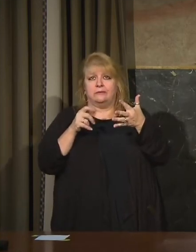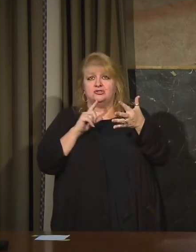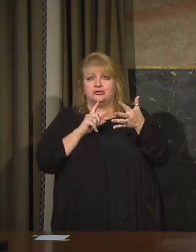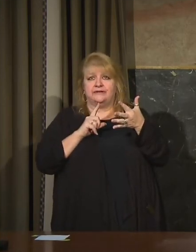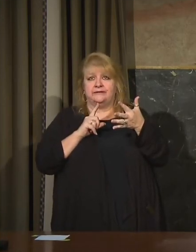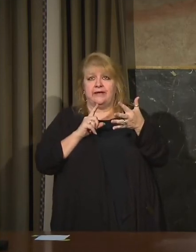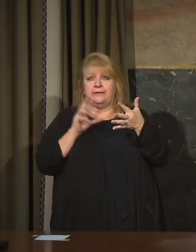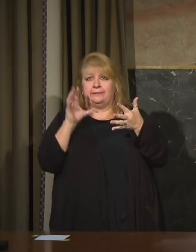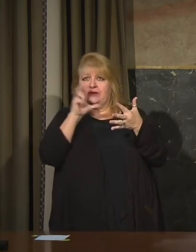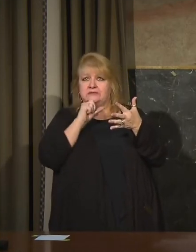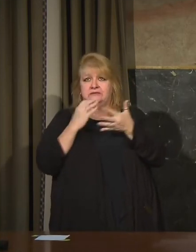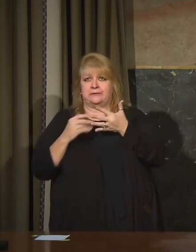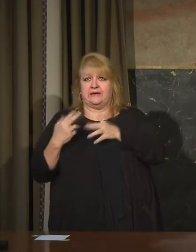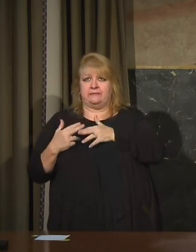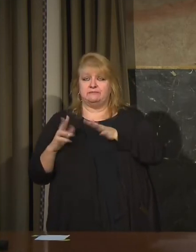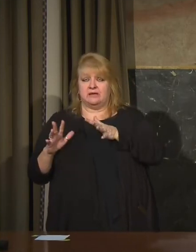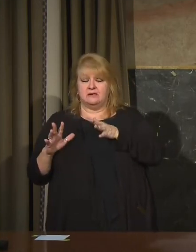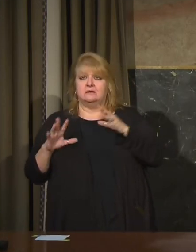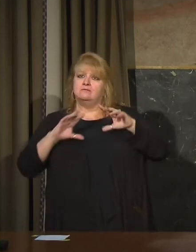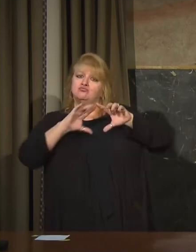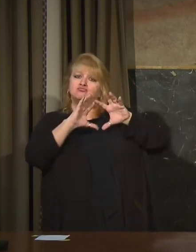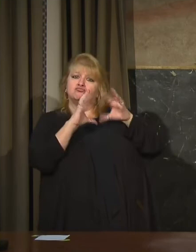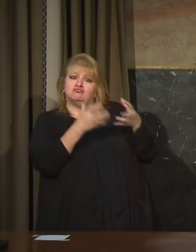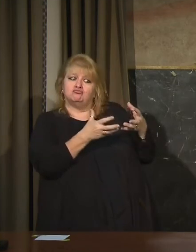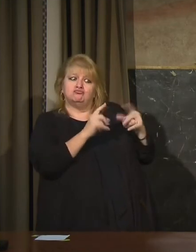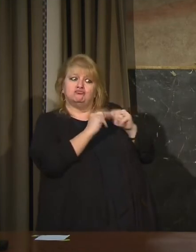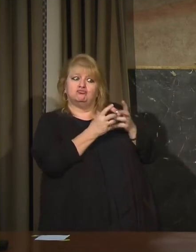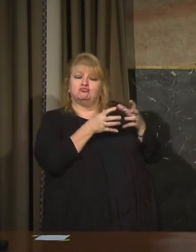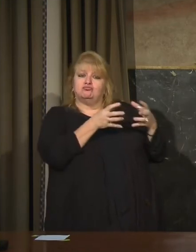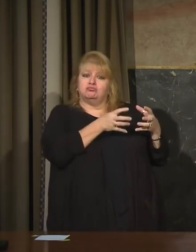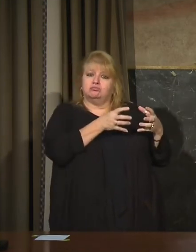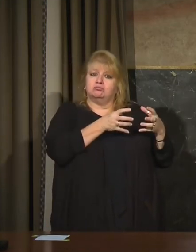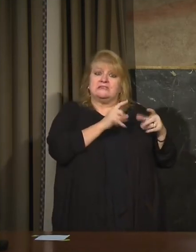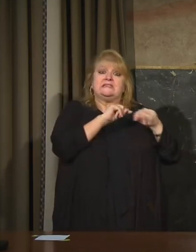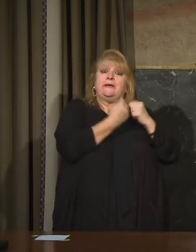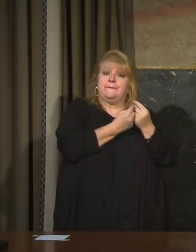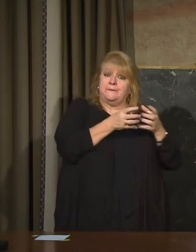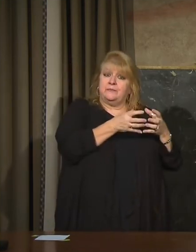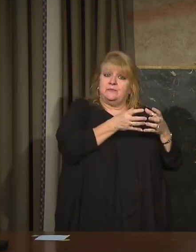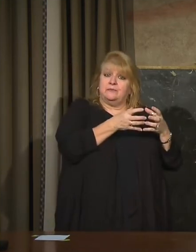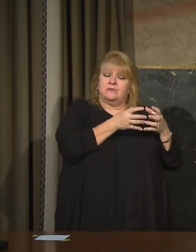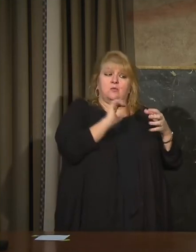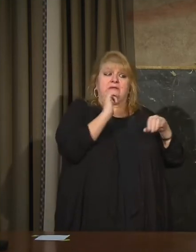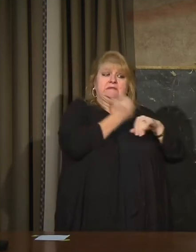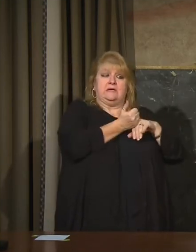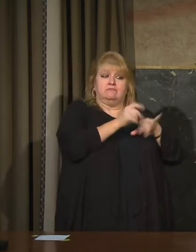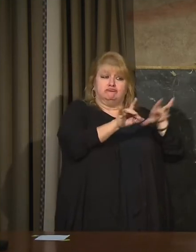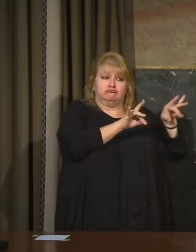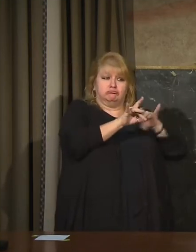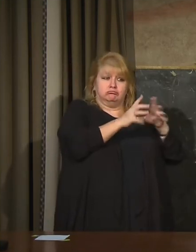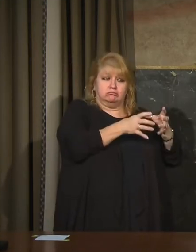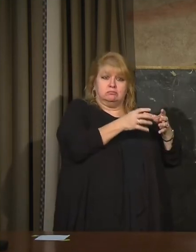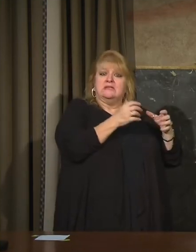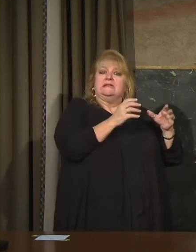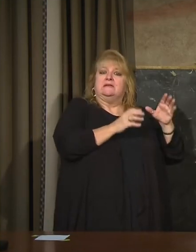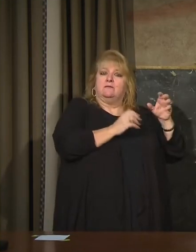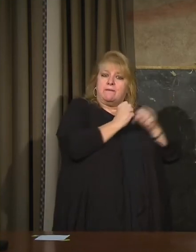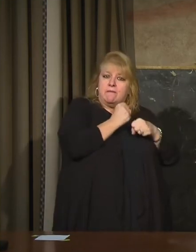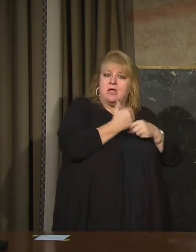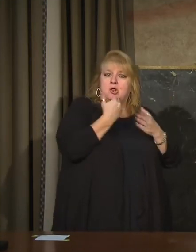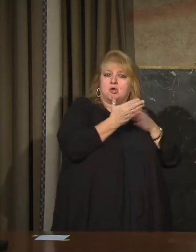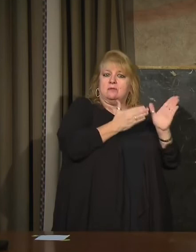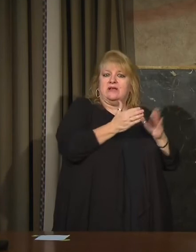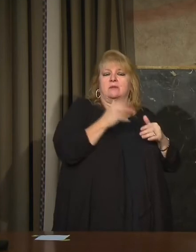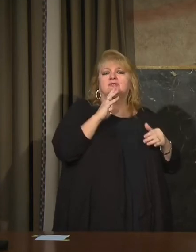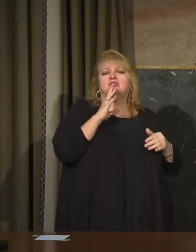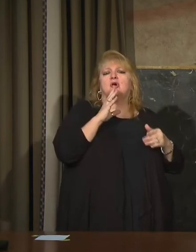because I would certainly leave some out. But we've got a good team. We developed a good plan. And I was talking to